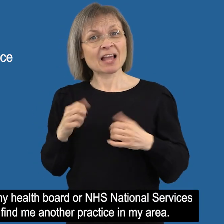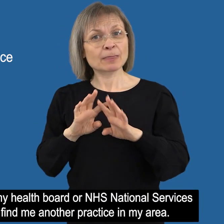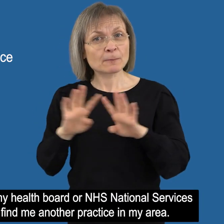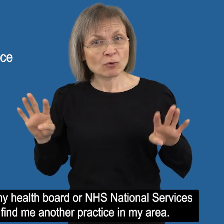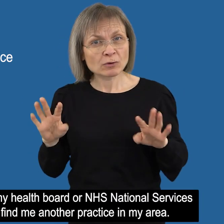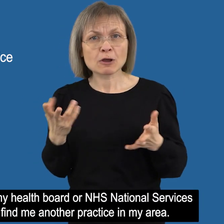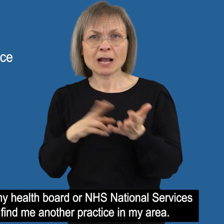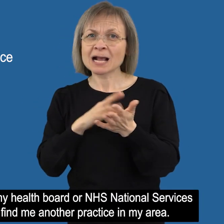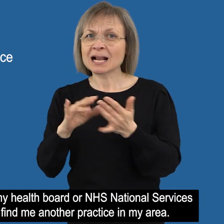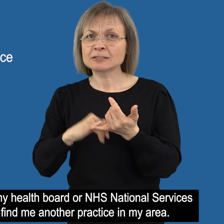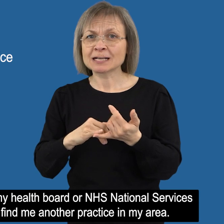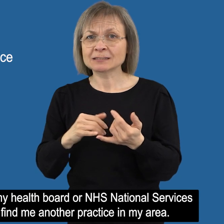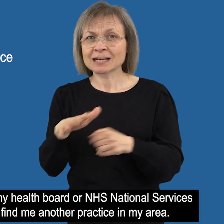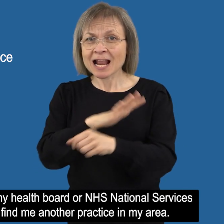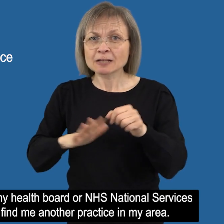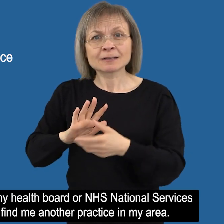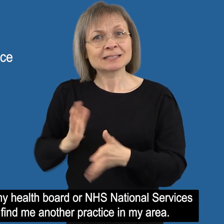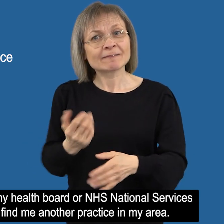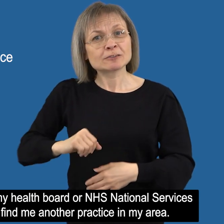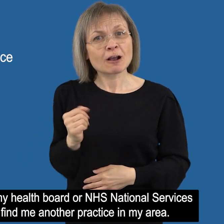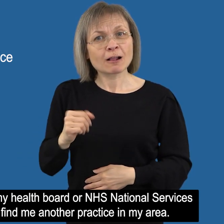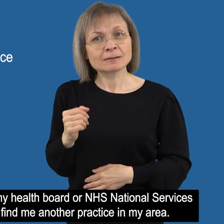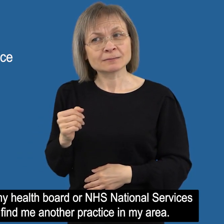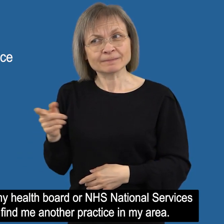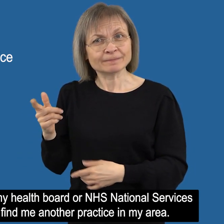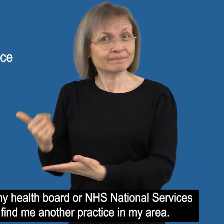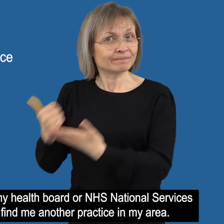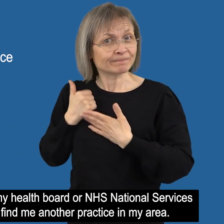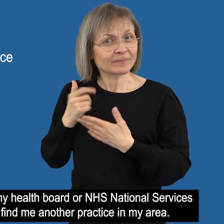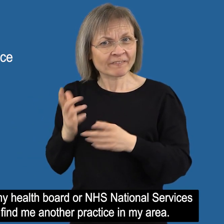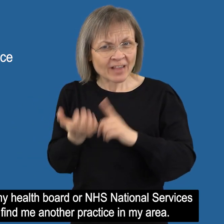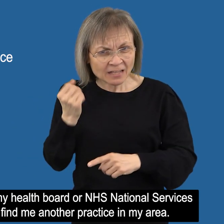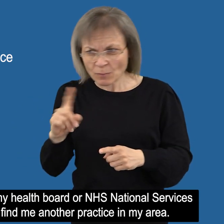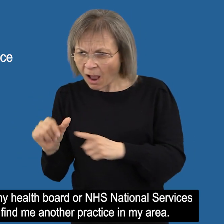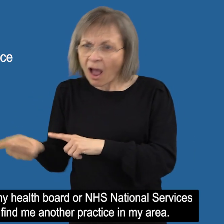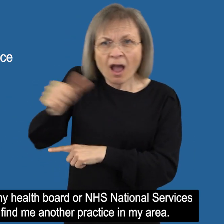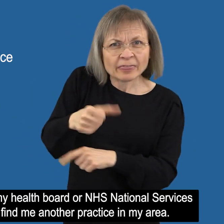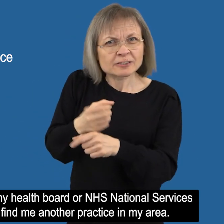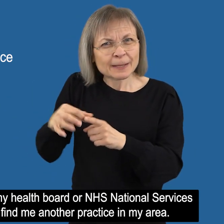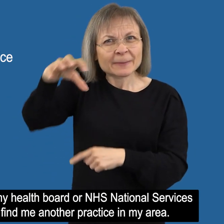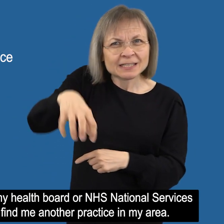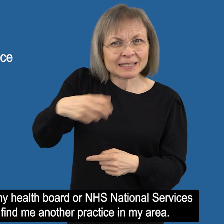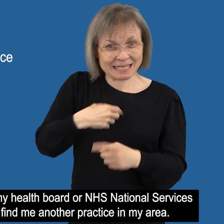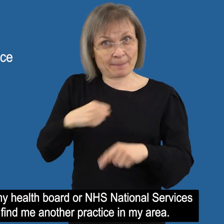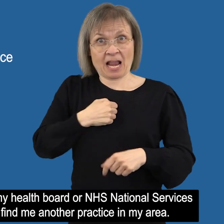If this happens, my health board or NHS National Services Scotland will find me another practice in my area.